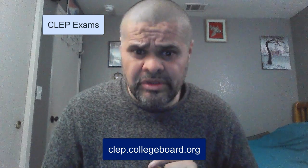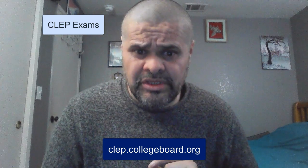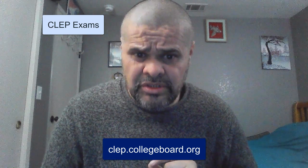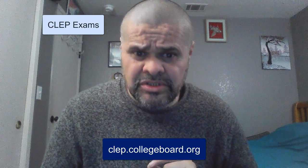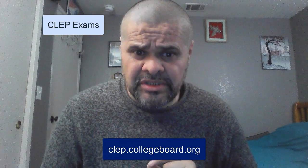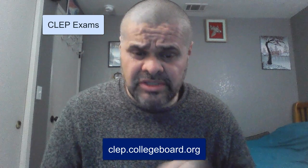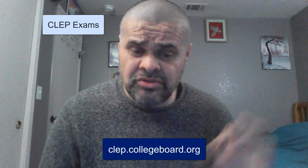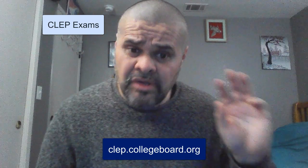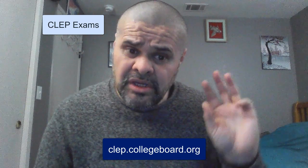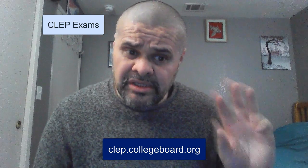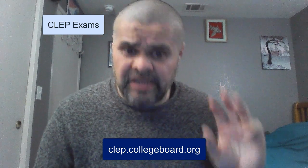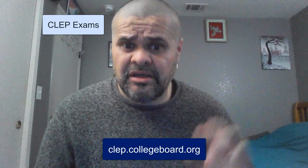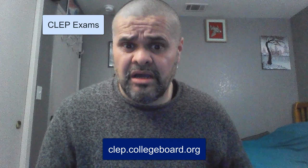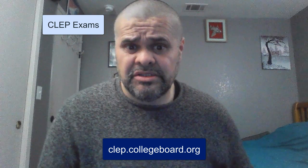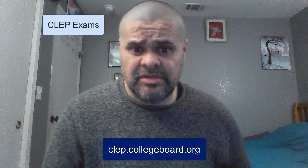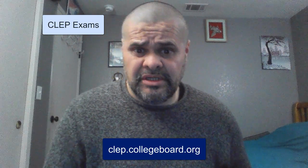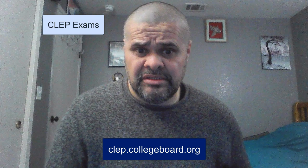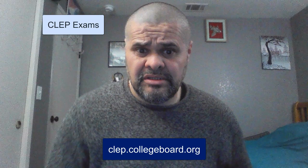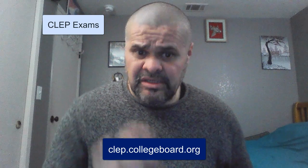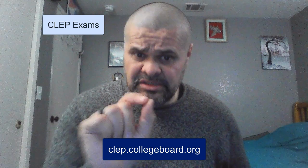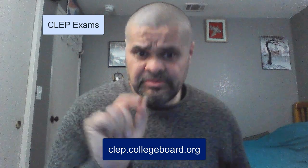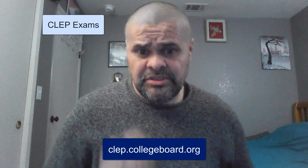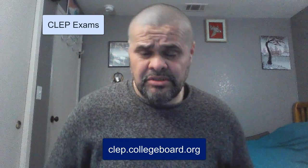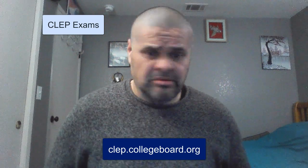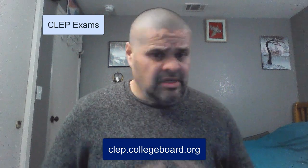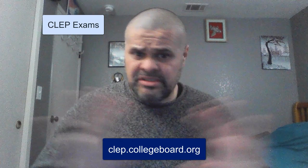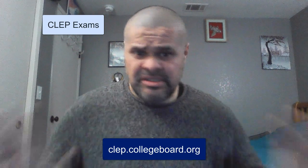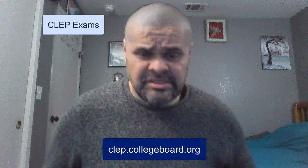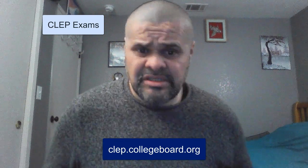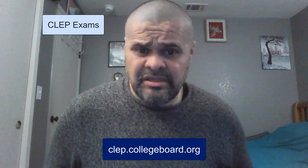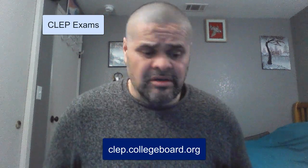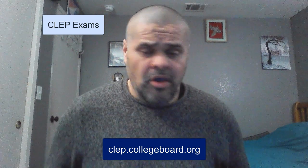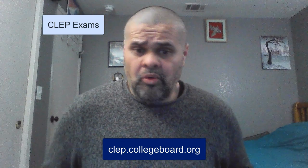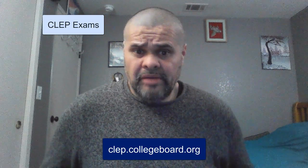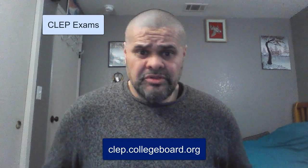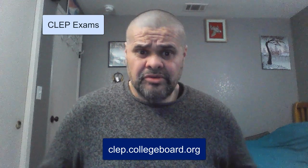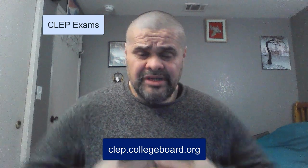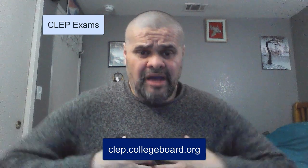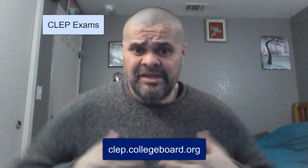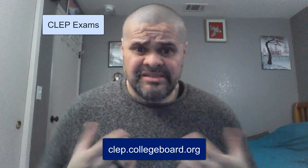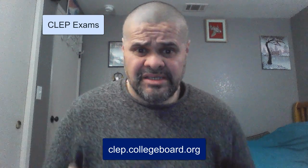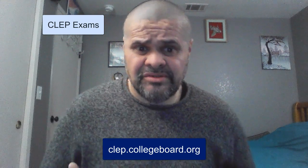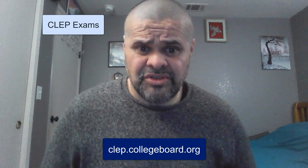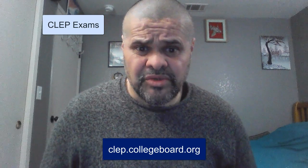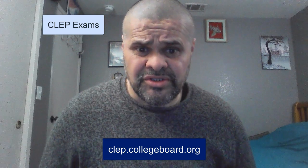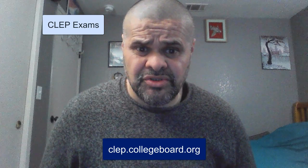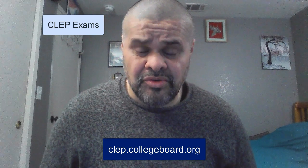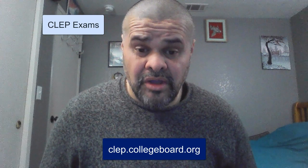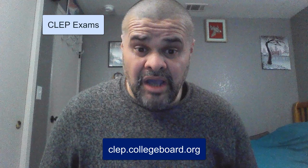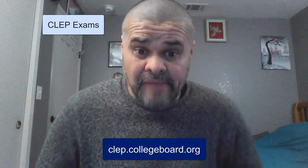that you need to get college credit. It's up to you. Decisions are there. What I'm doing, I'm not telling you what to do. I'm